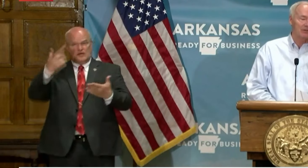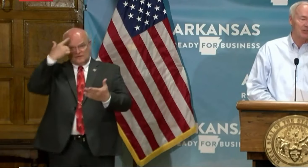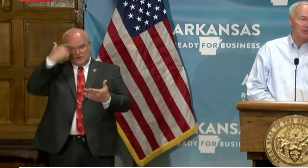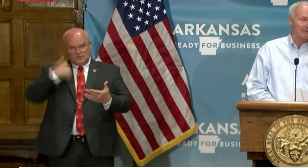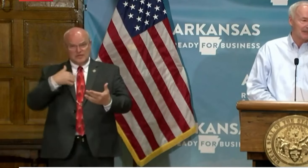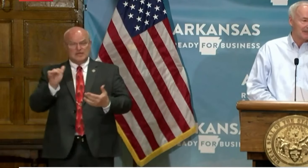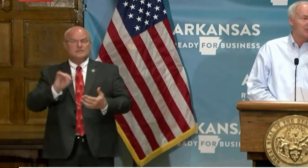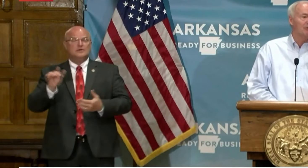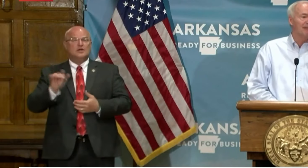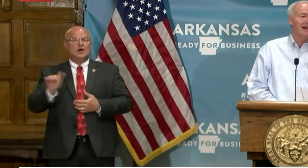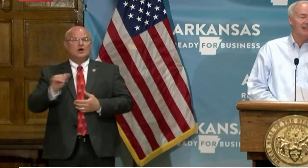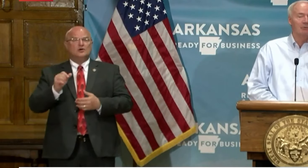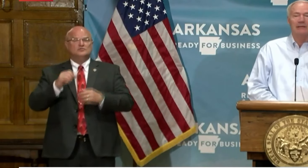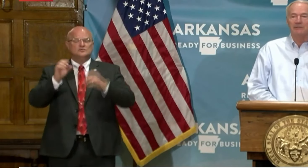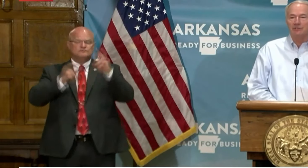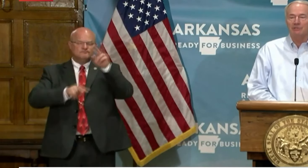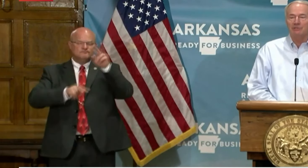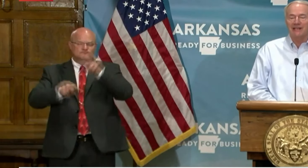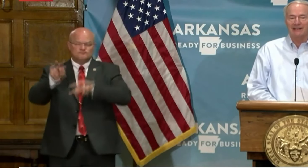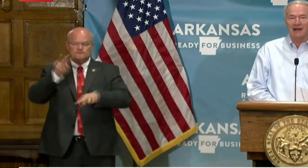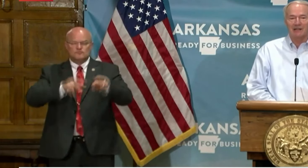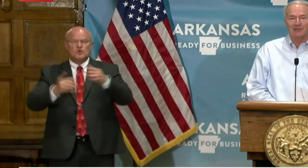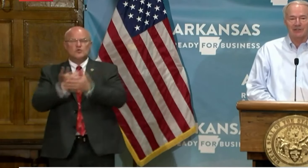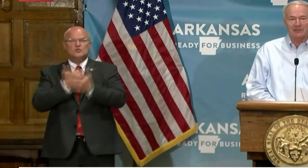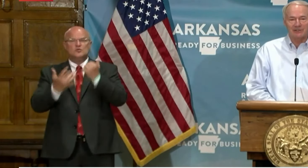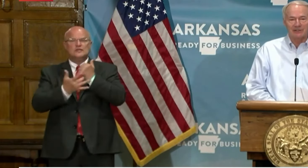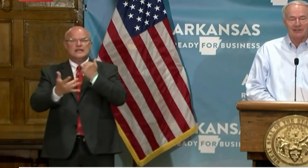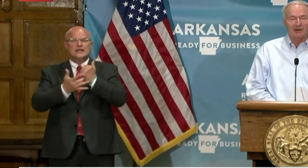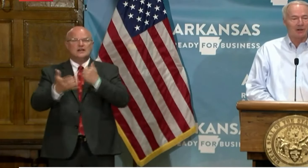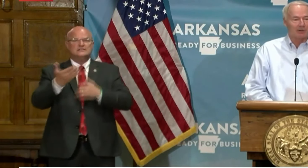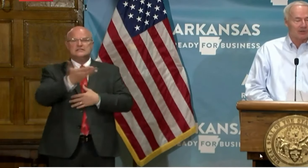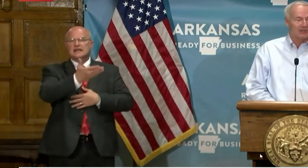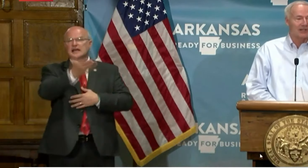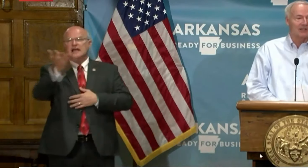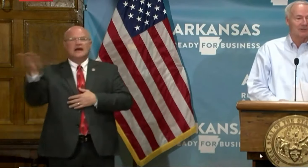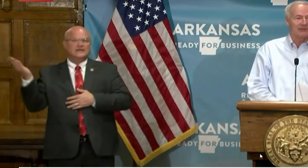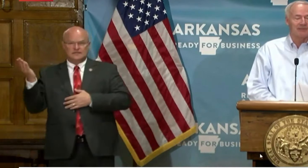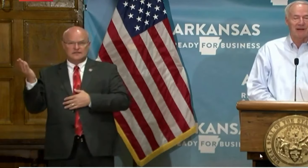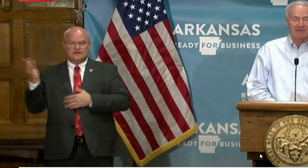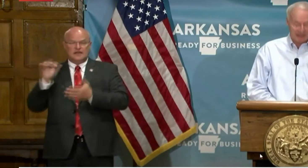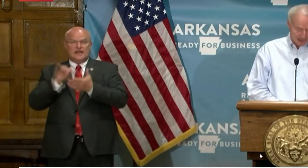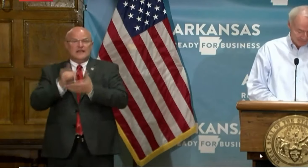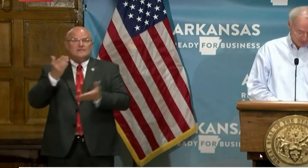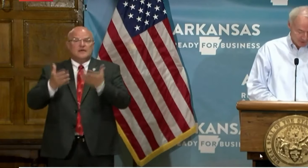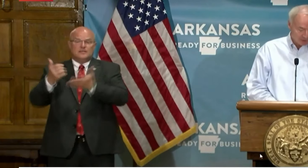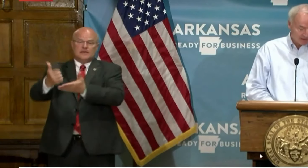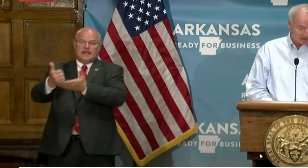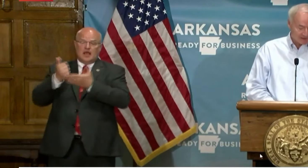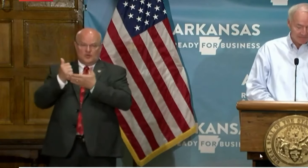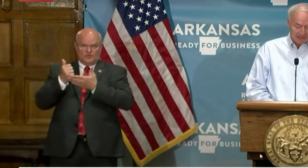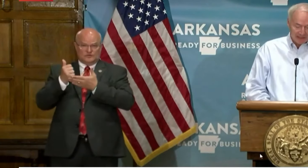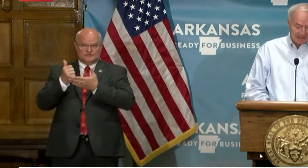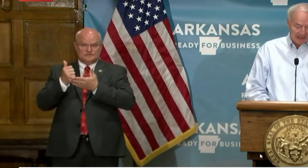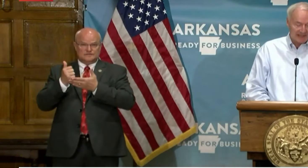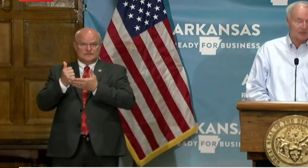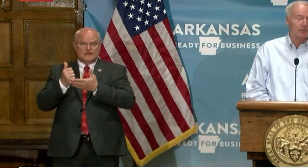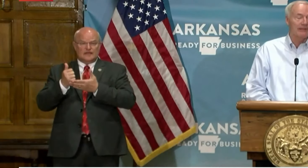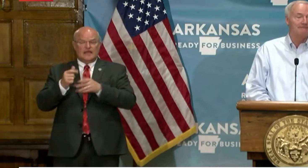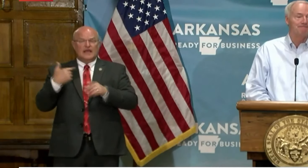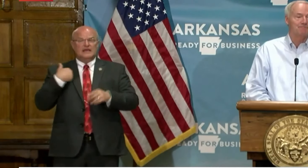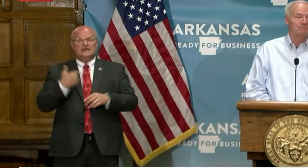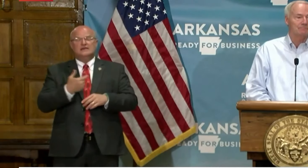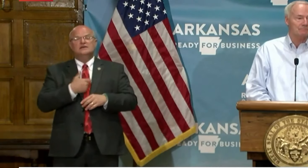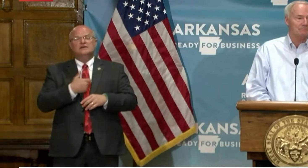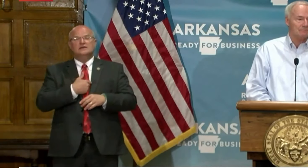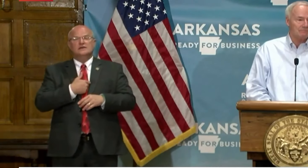but also to evaluate the new technologies all across the country that might be helpful to us as